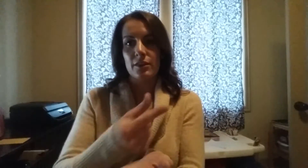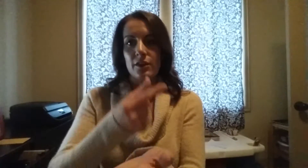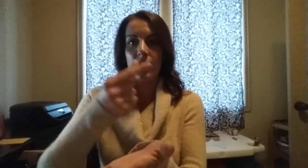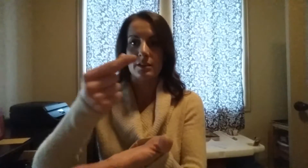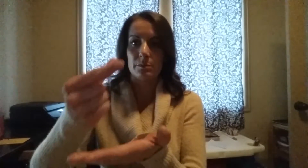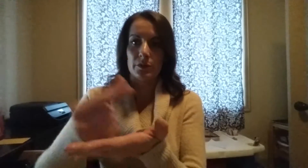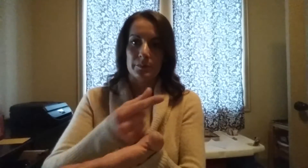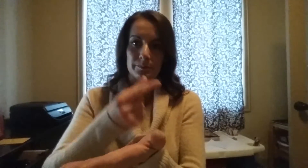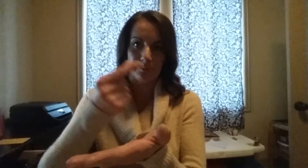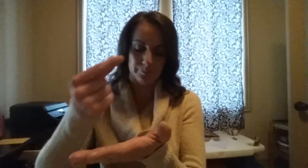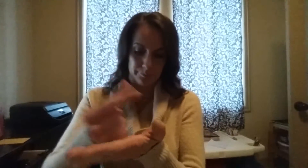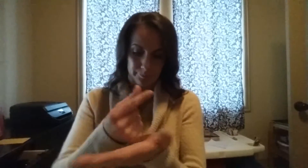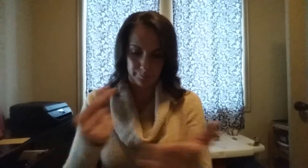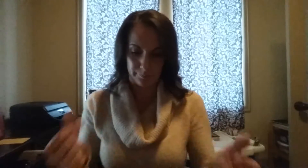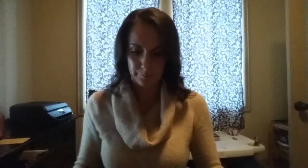the gospel.